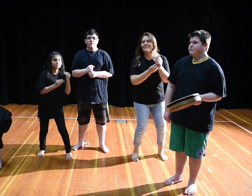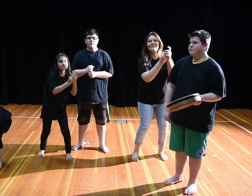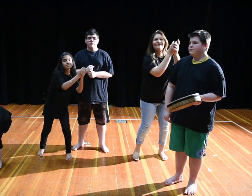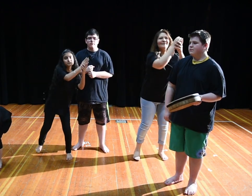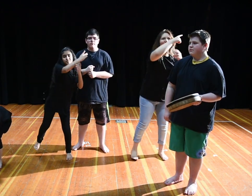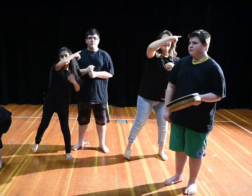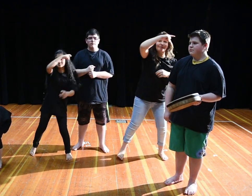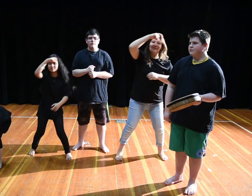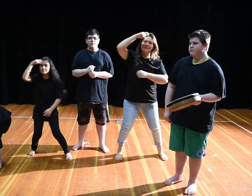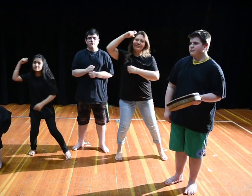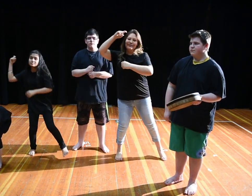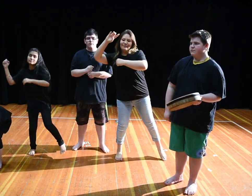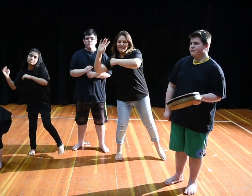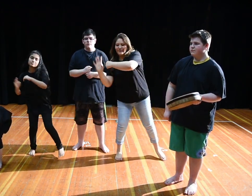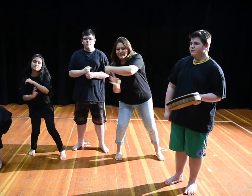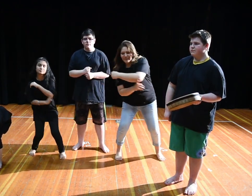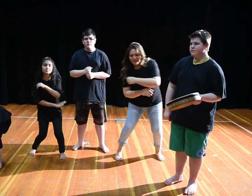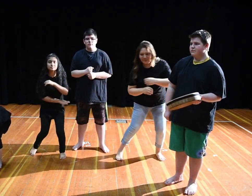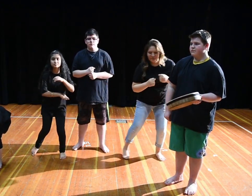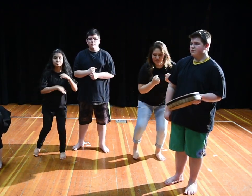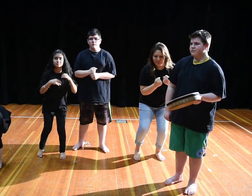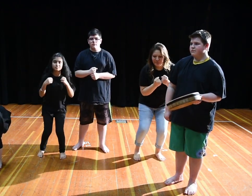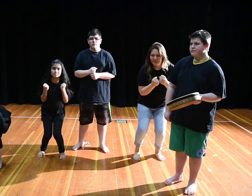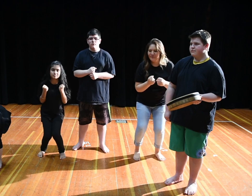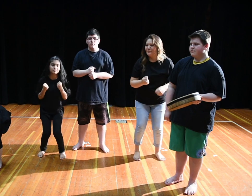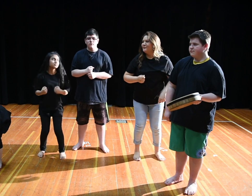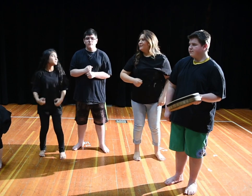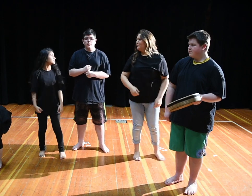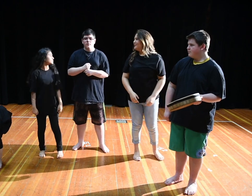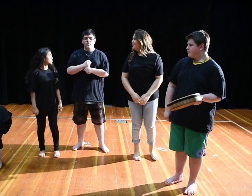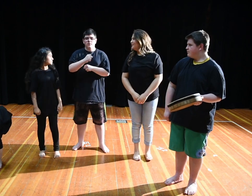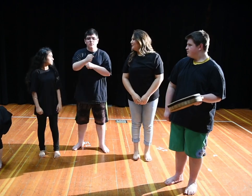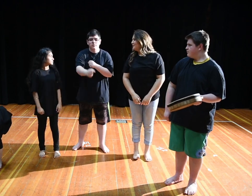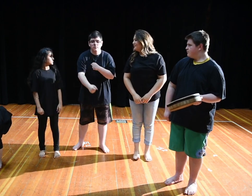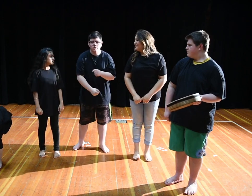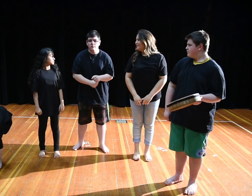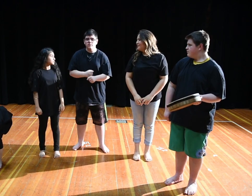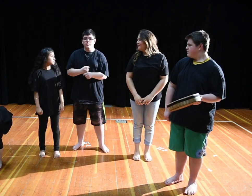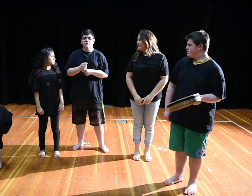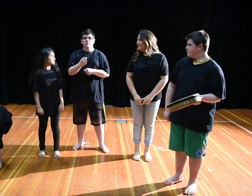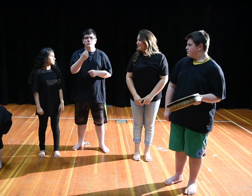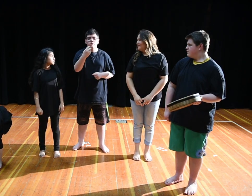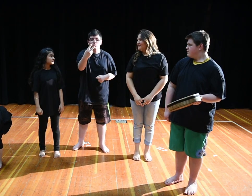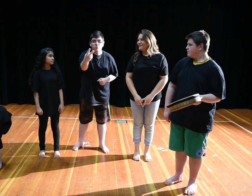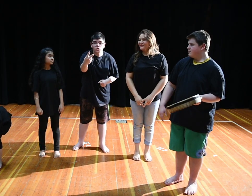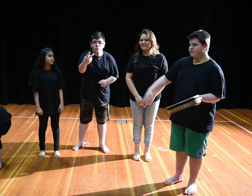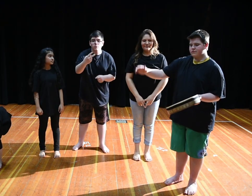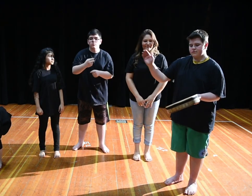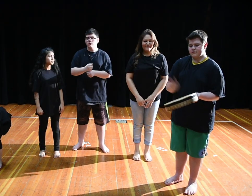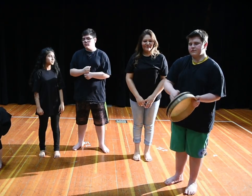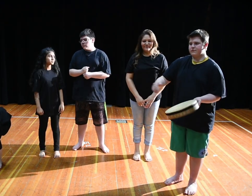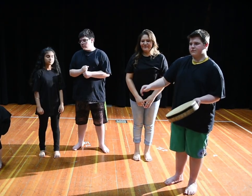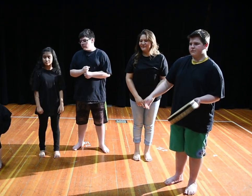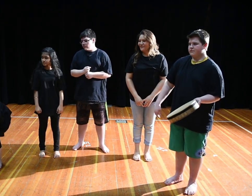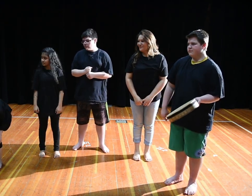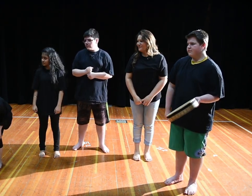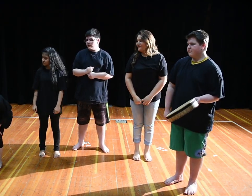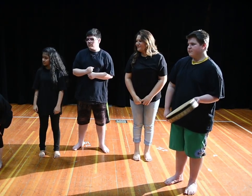deprived. That means they grew up with not a complete access to language, either ASL or